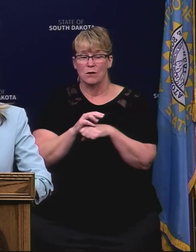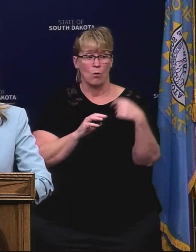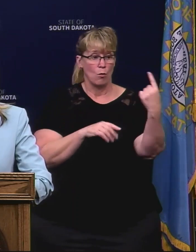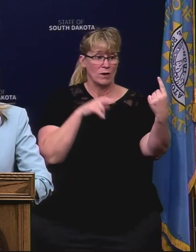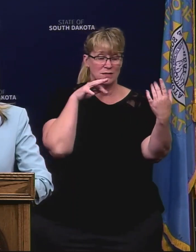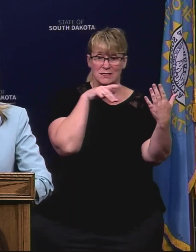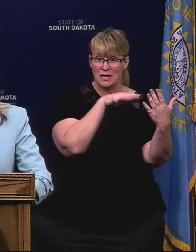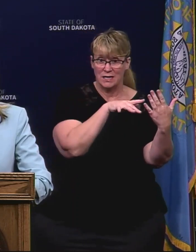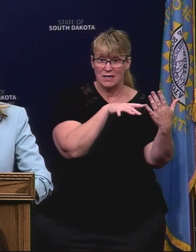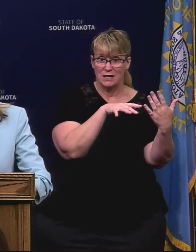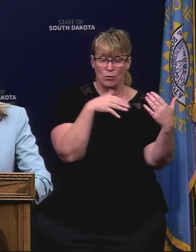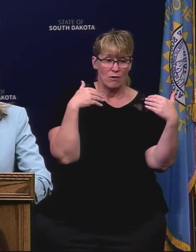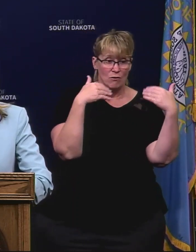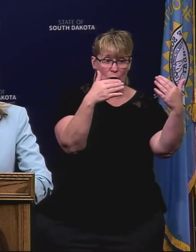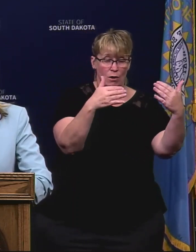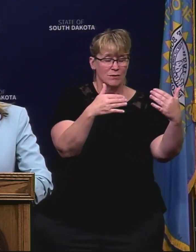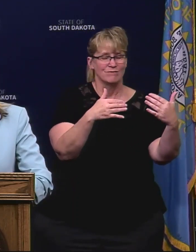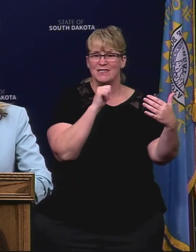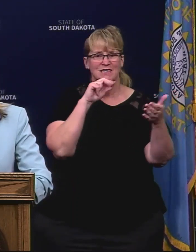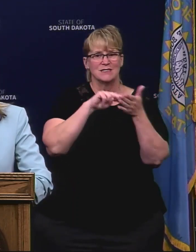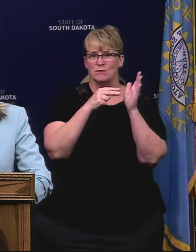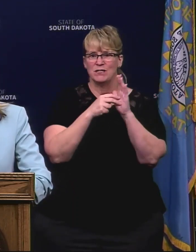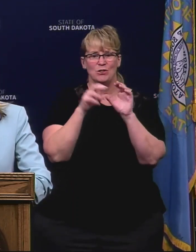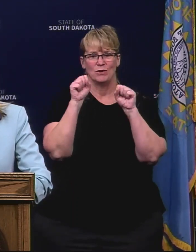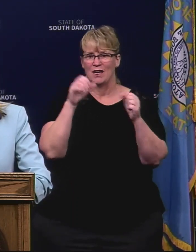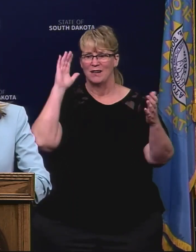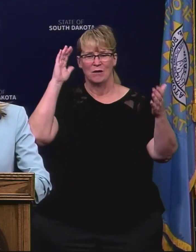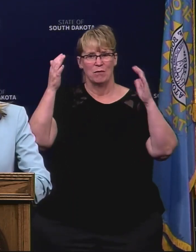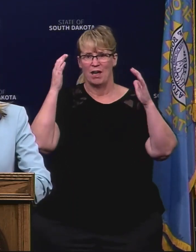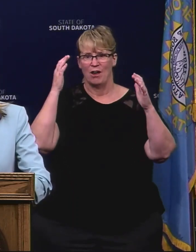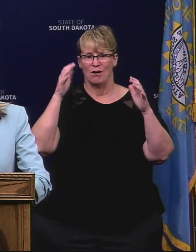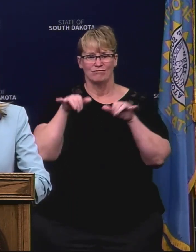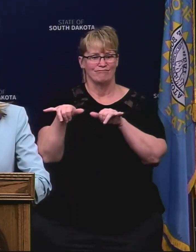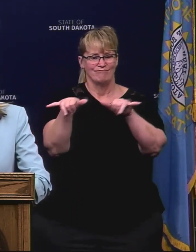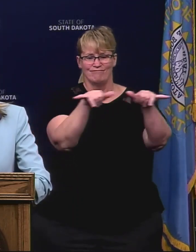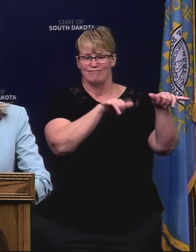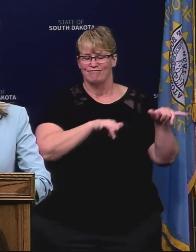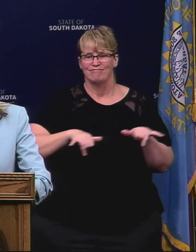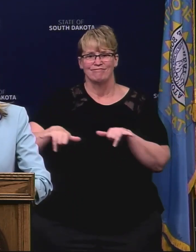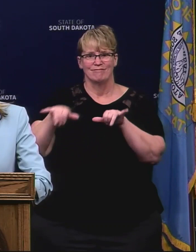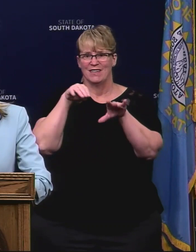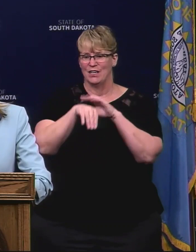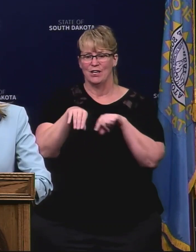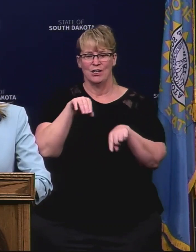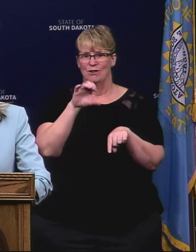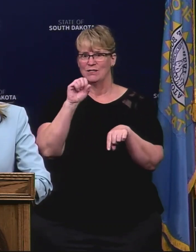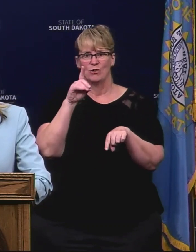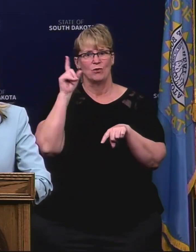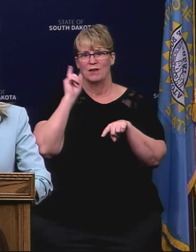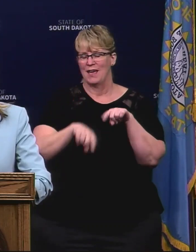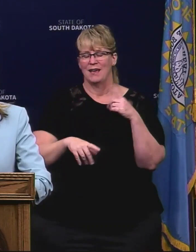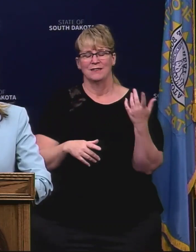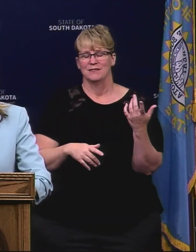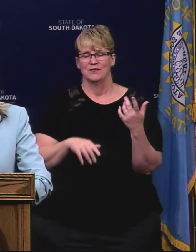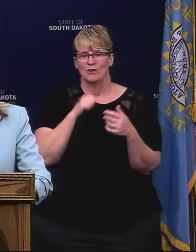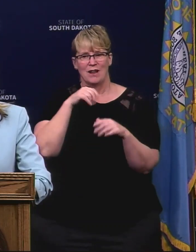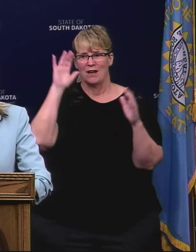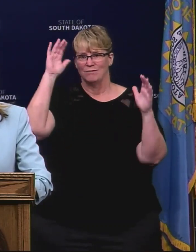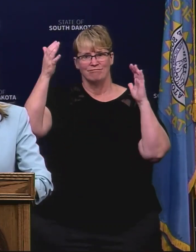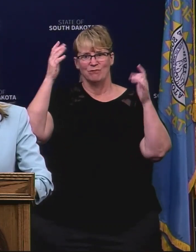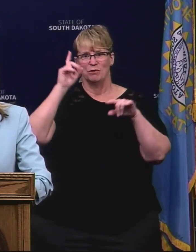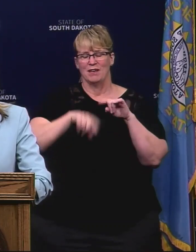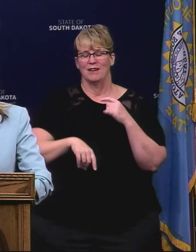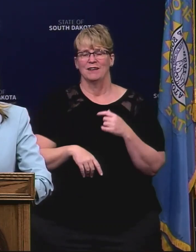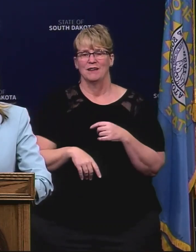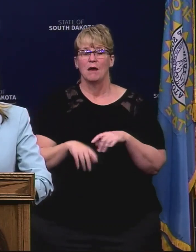is not moving forward doesn't mean it's necessarily comparable to the study as it is in South Dakota. But, you know, again, we will be